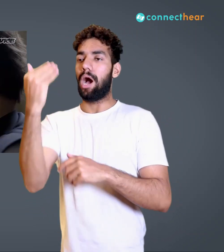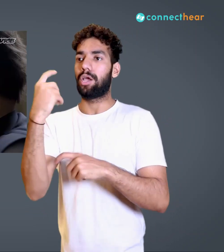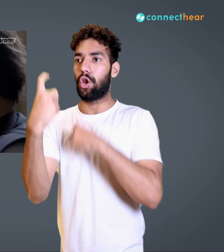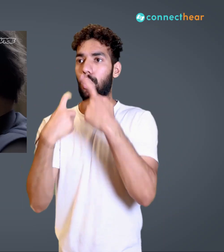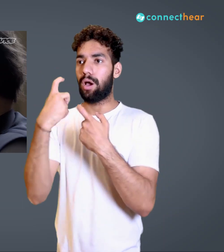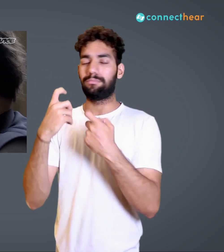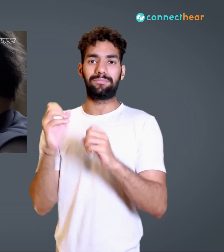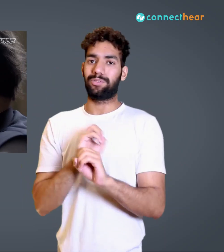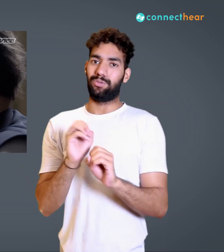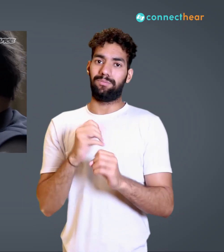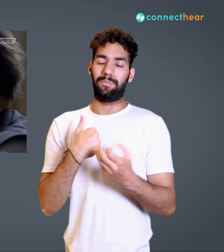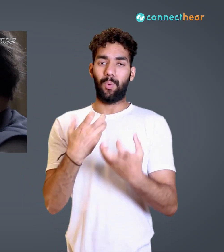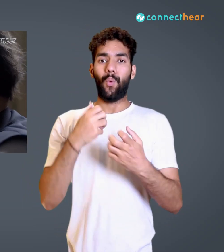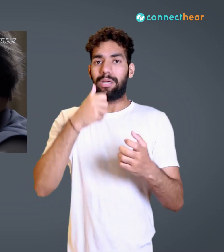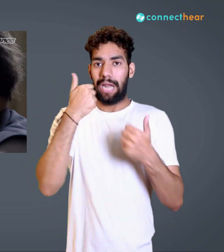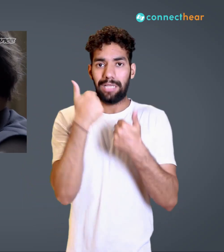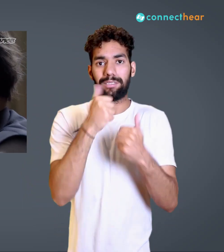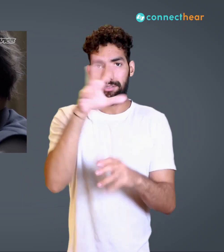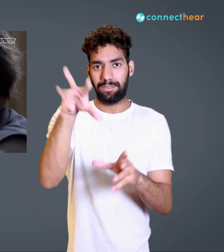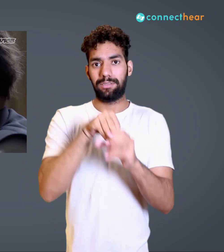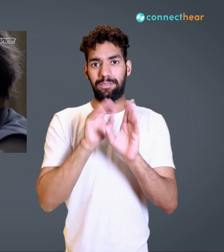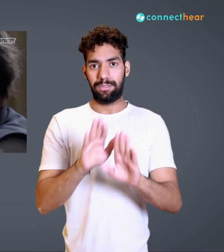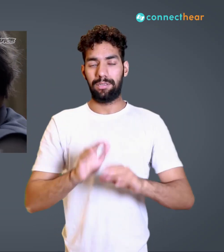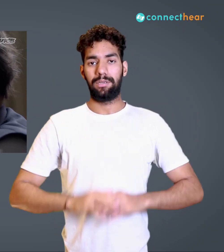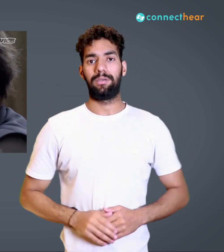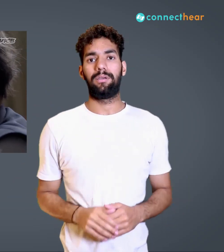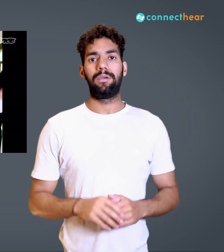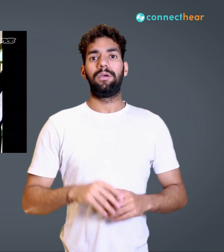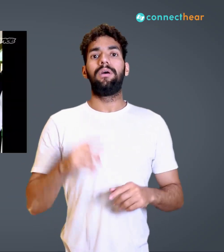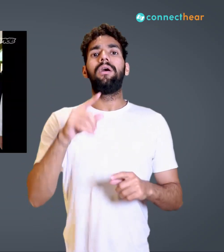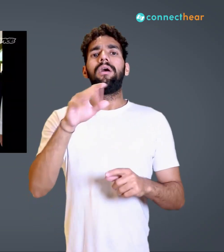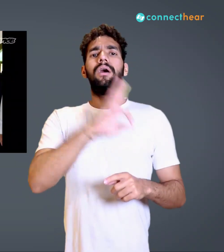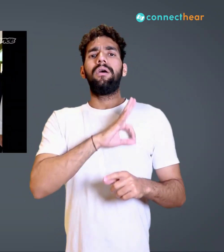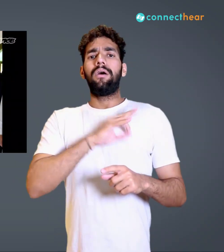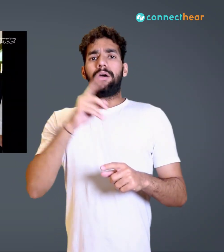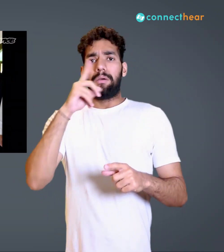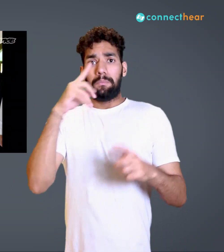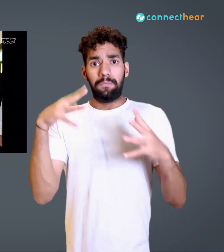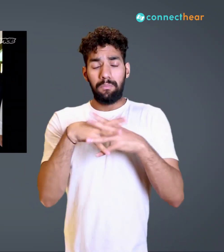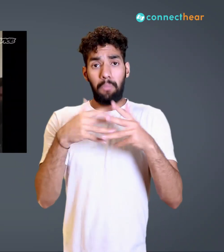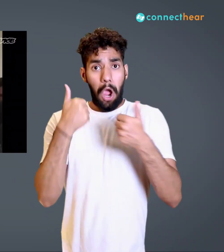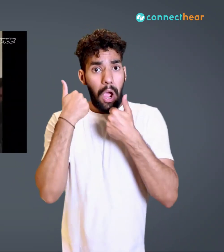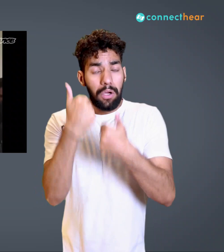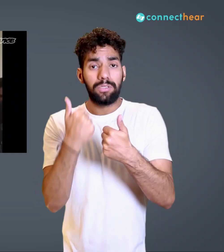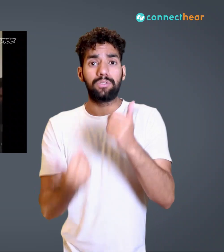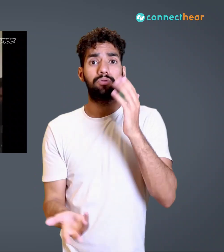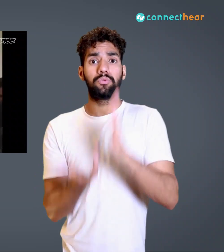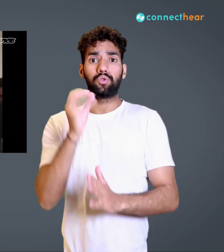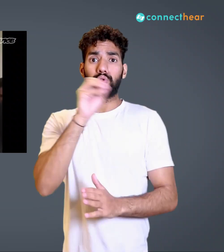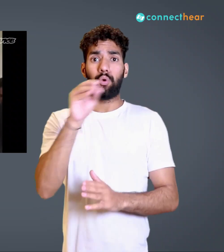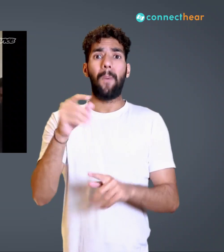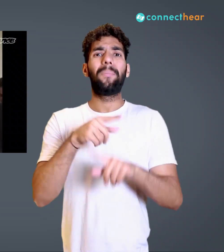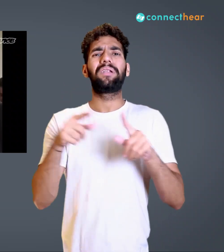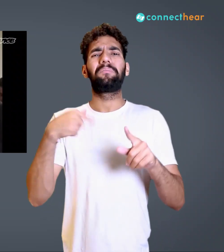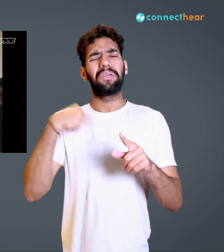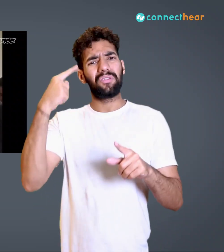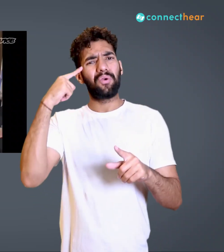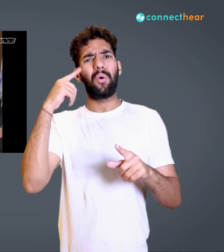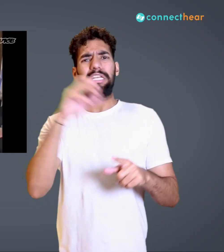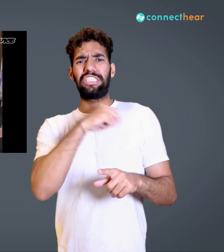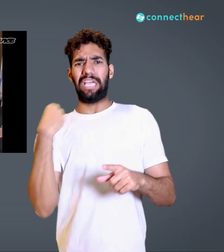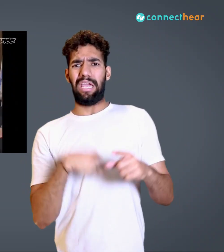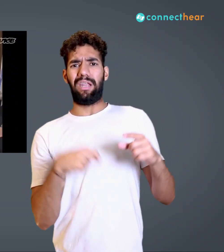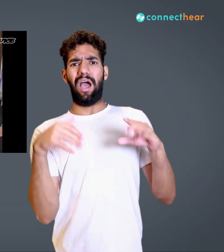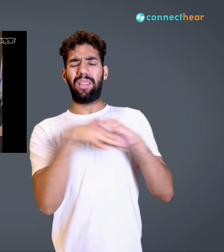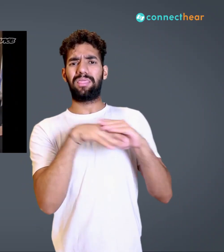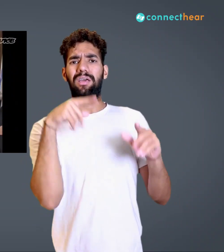result? Khan doesn't just see himself as a champion of women's rights, but also as a staunch defender of Muslims around the